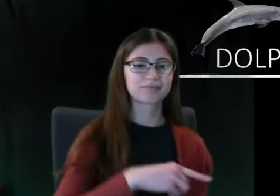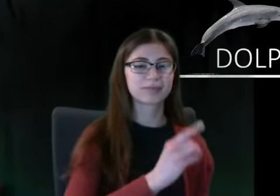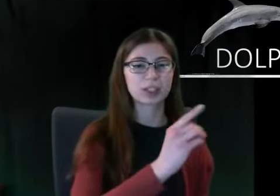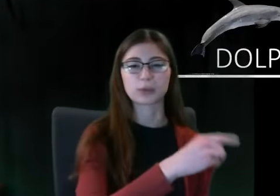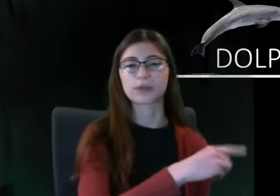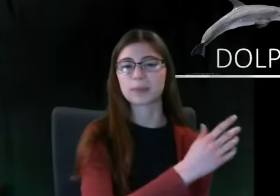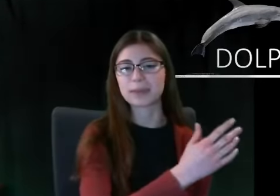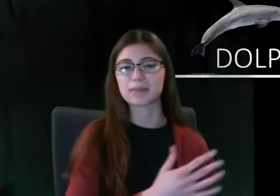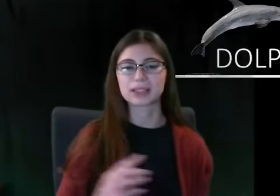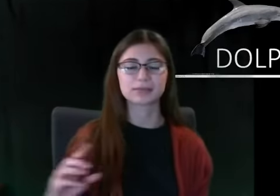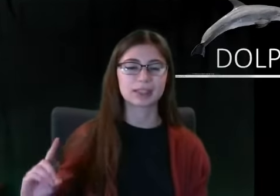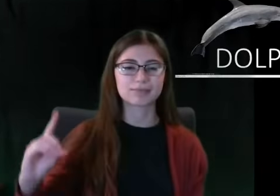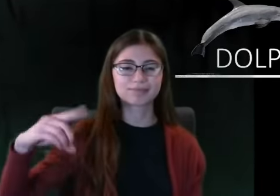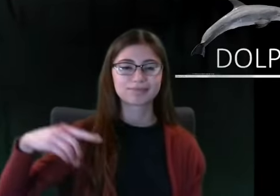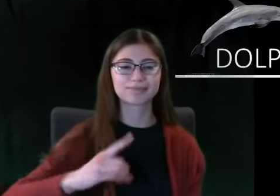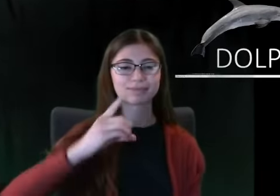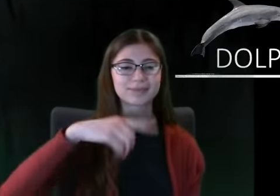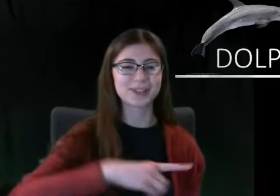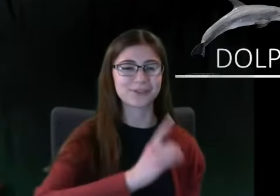Or for me, dolphin.